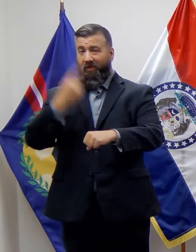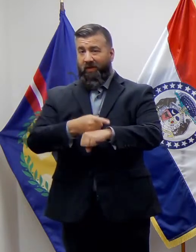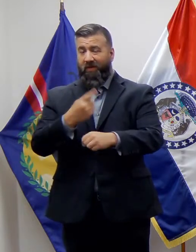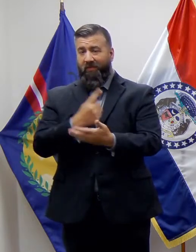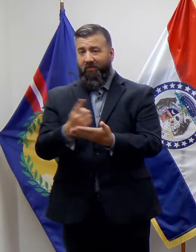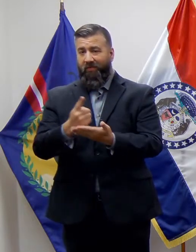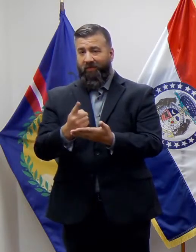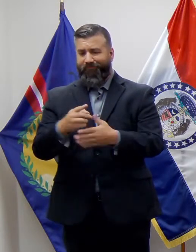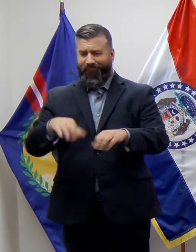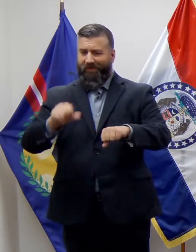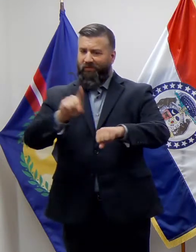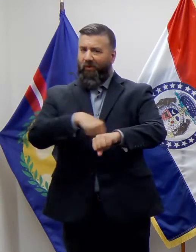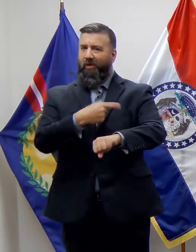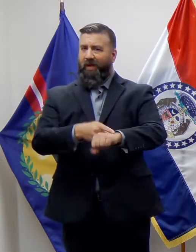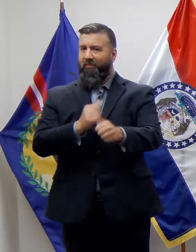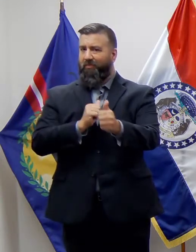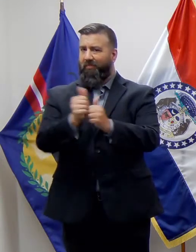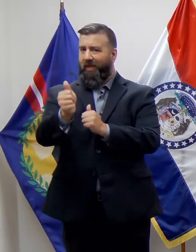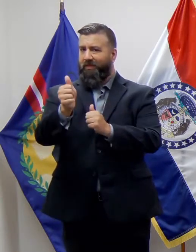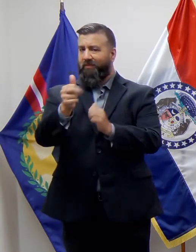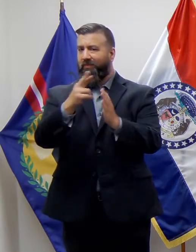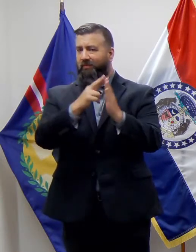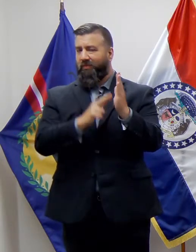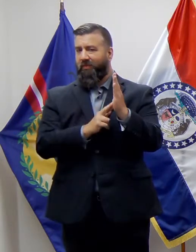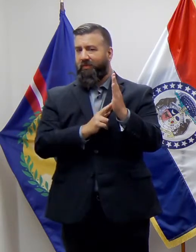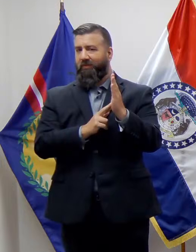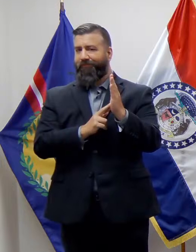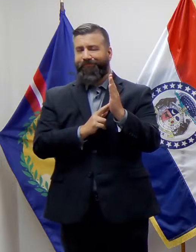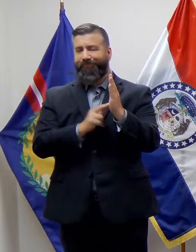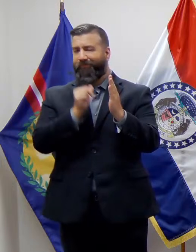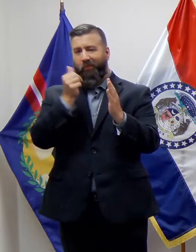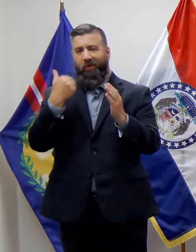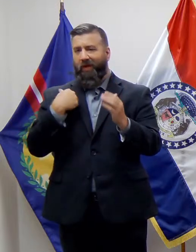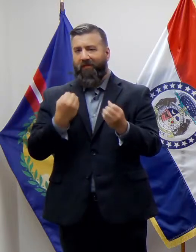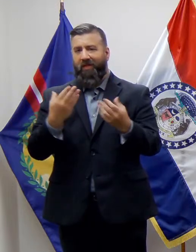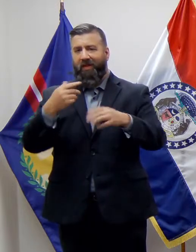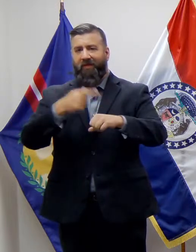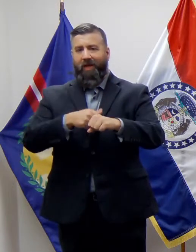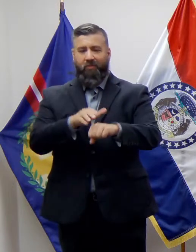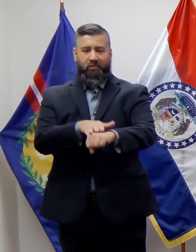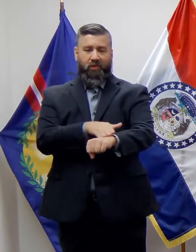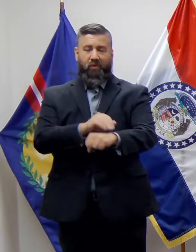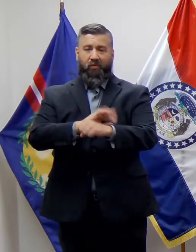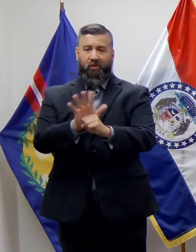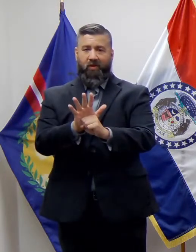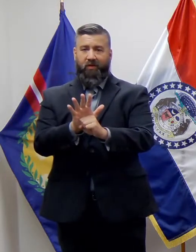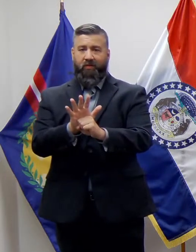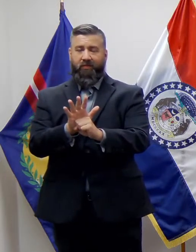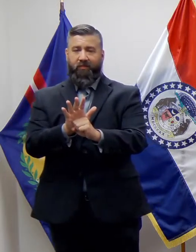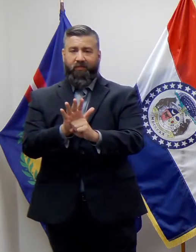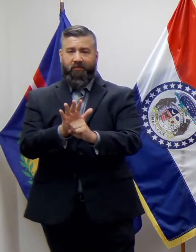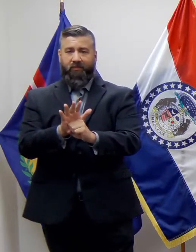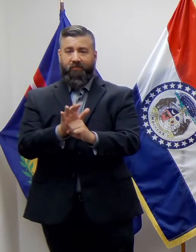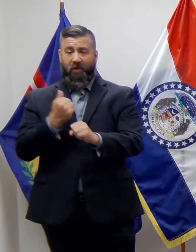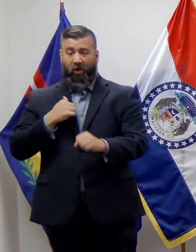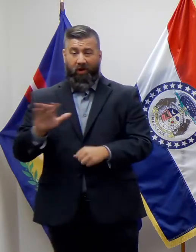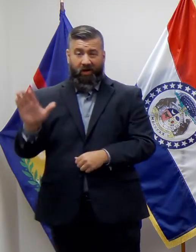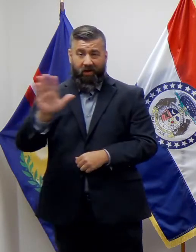to pass an ordinance. And we don't have a lot of time to slow down this virus. And we are where we are as a